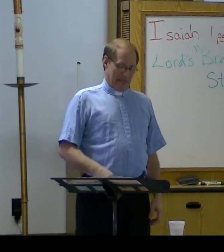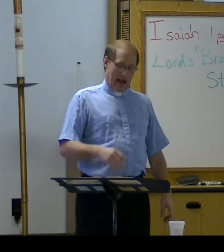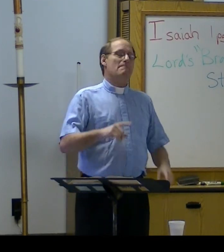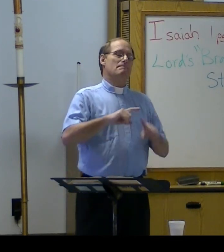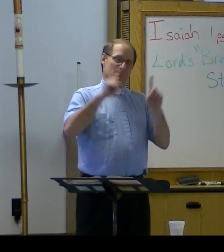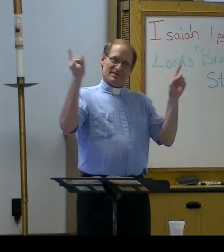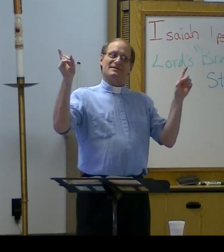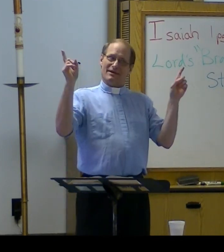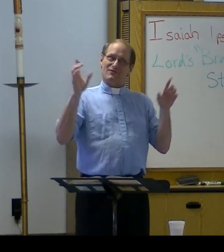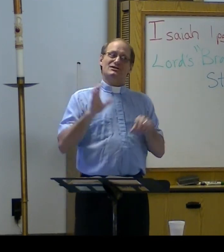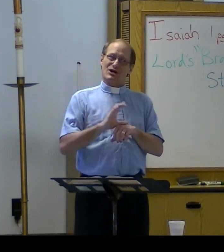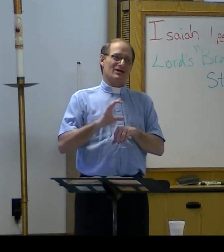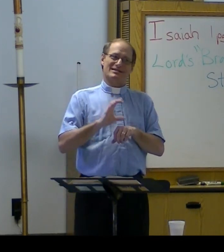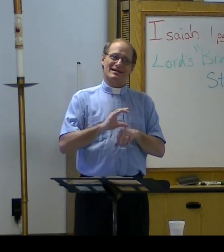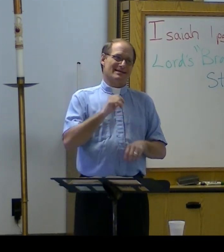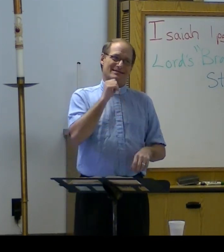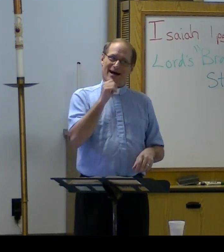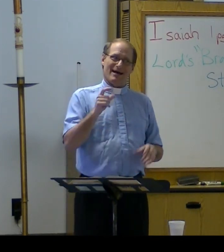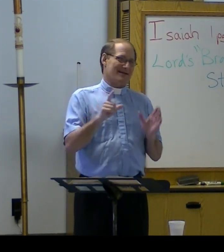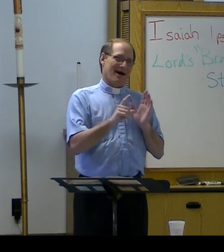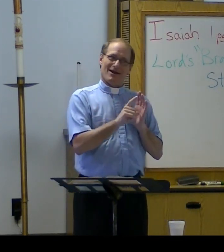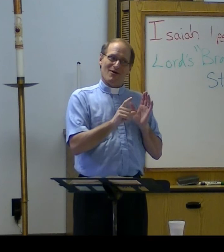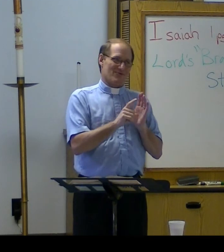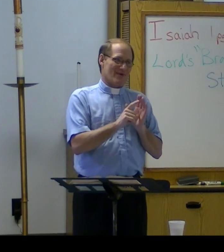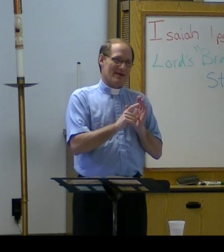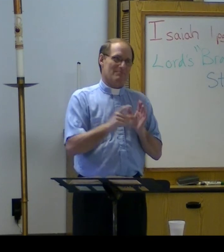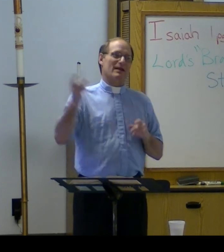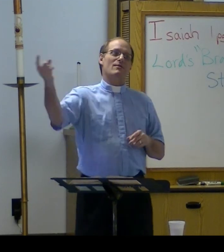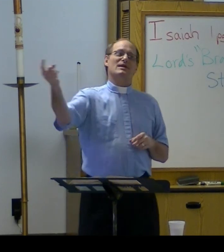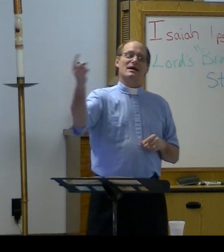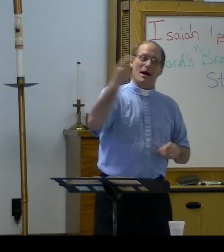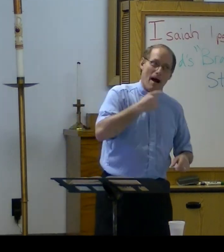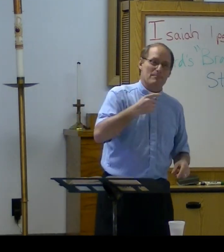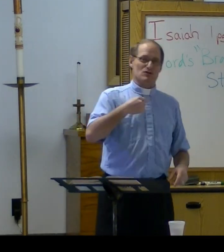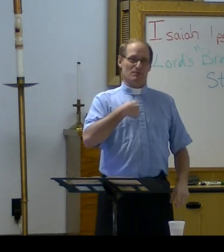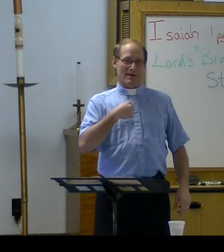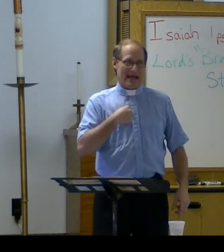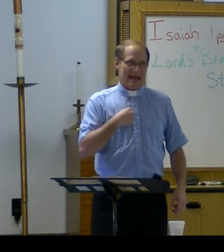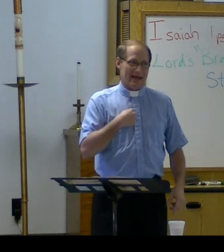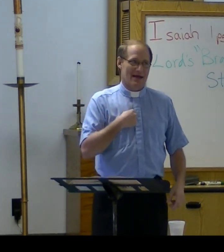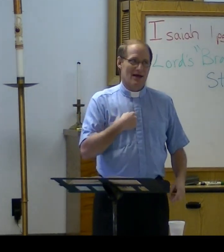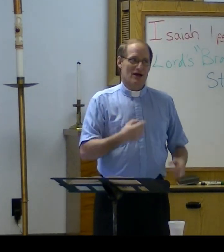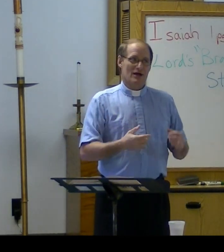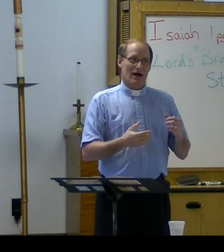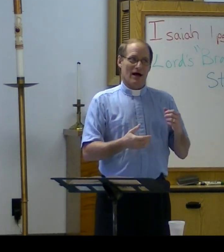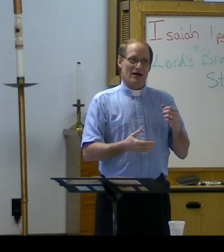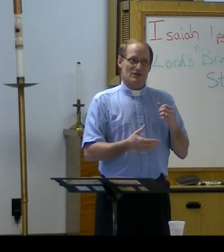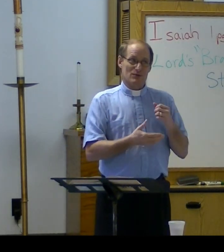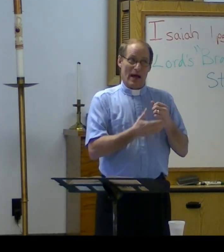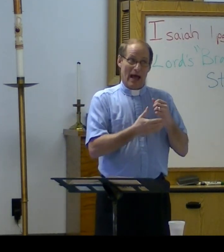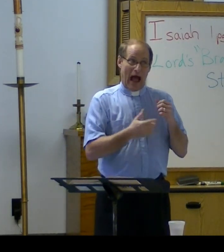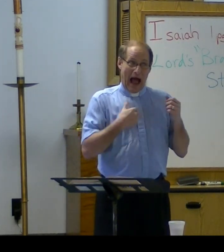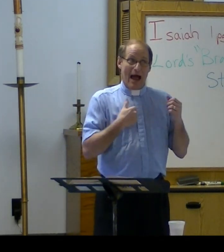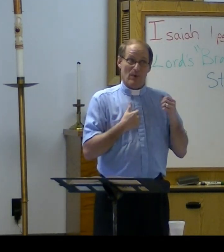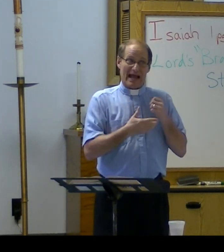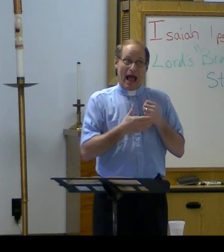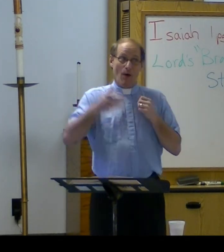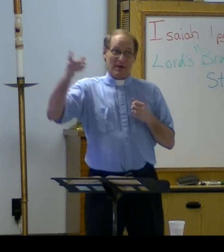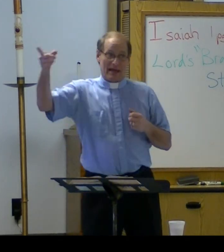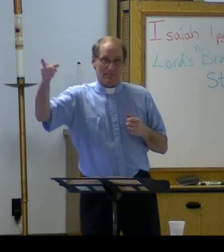Yeah, different church. He's not Lutheran. But he would come to me I would help him